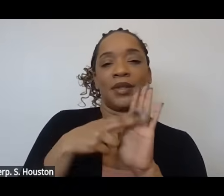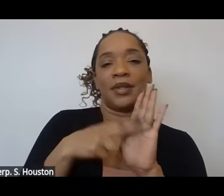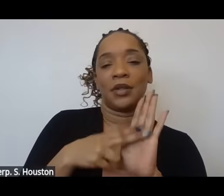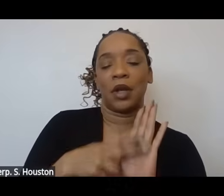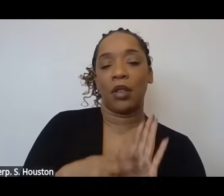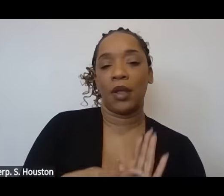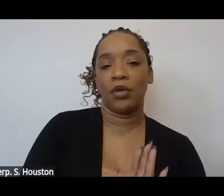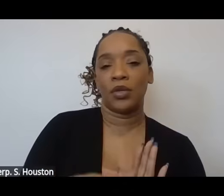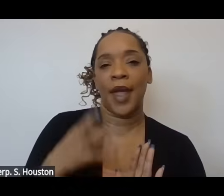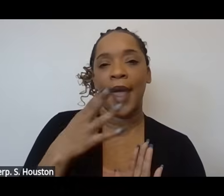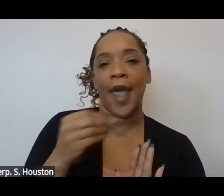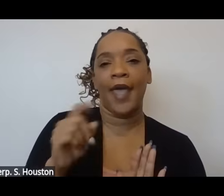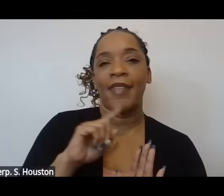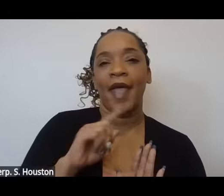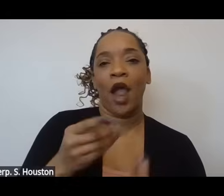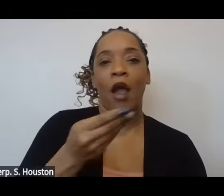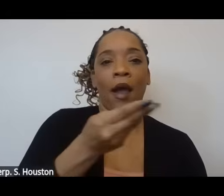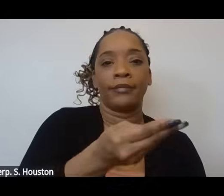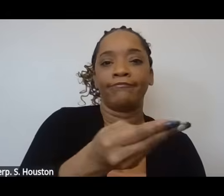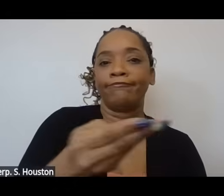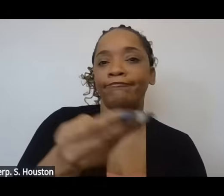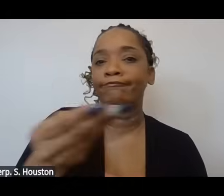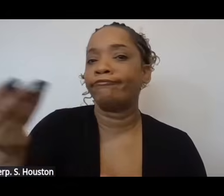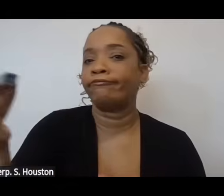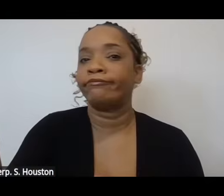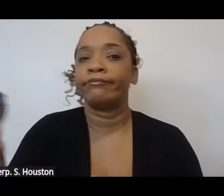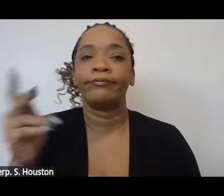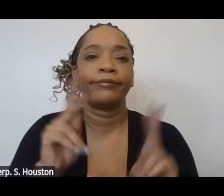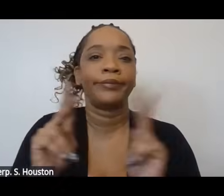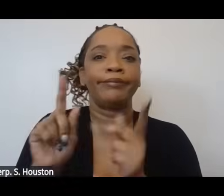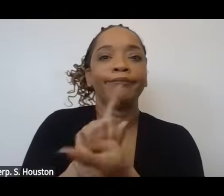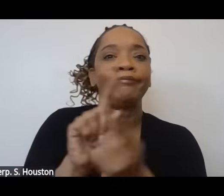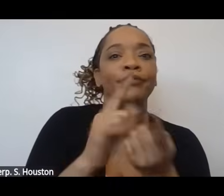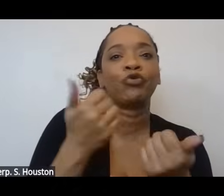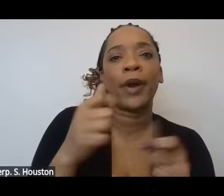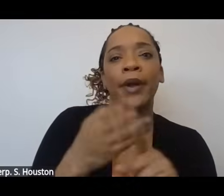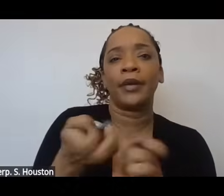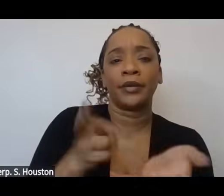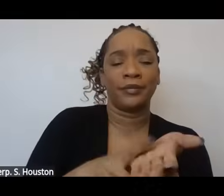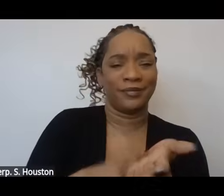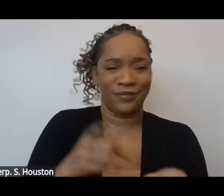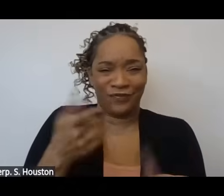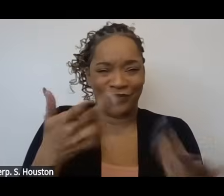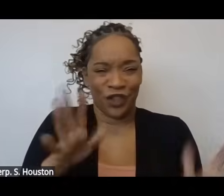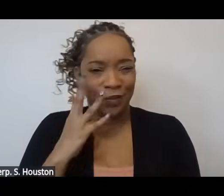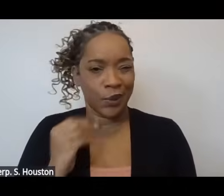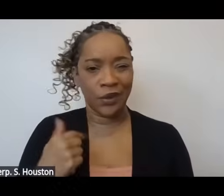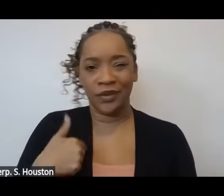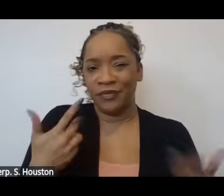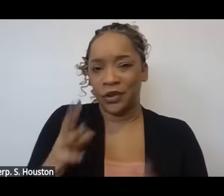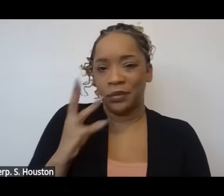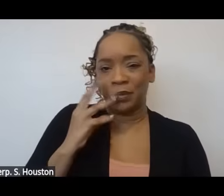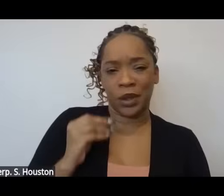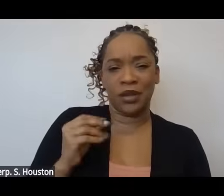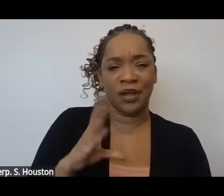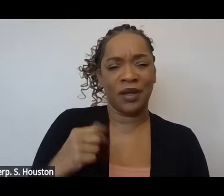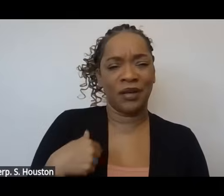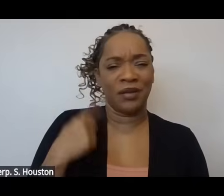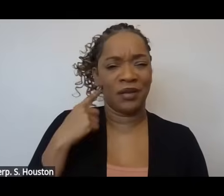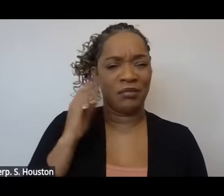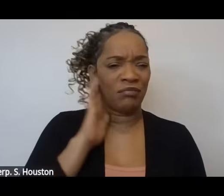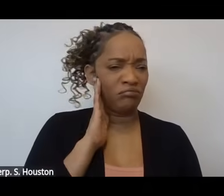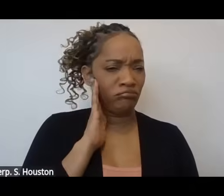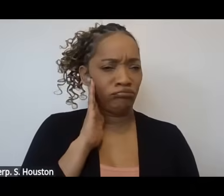state of Michigan. You've met them. I've met them. And wait a sec. They're doing this, and we have a group